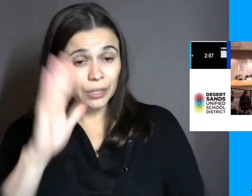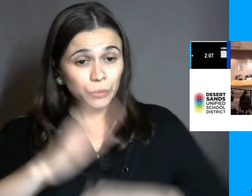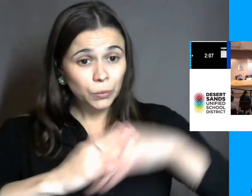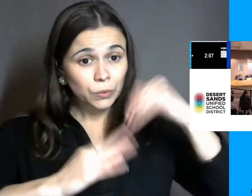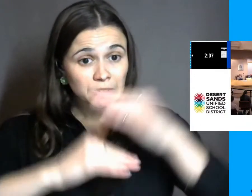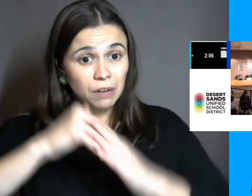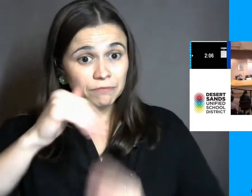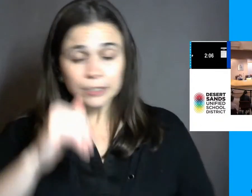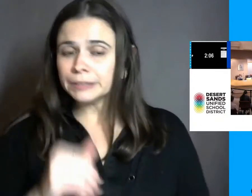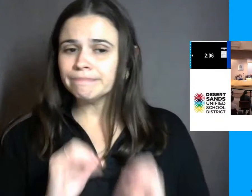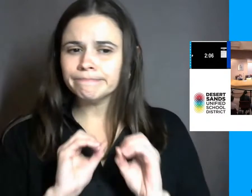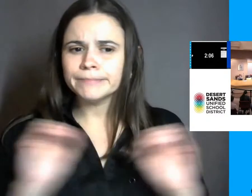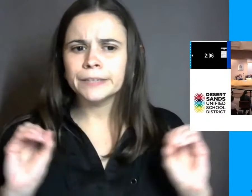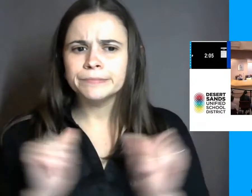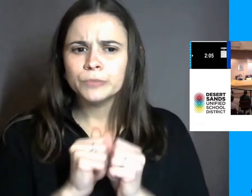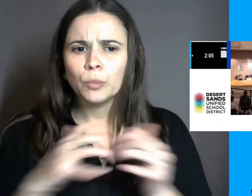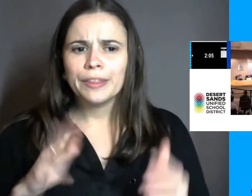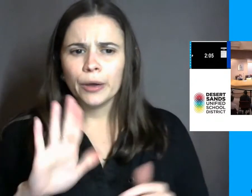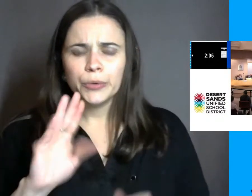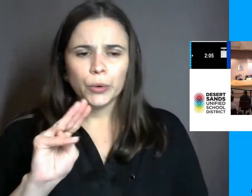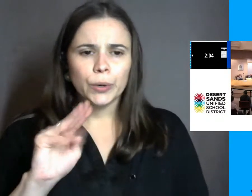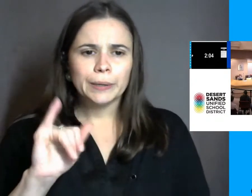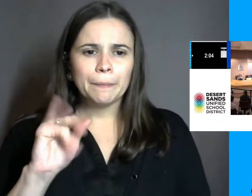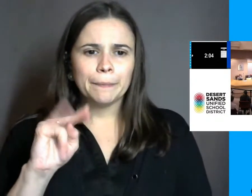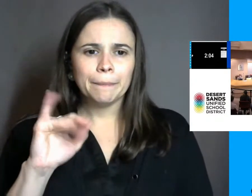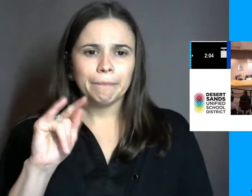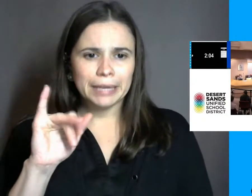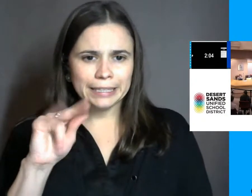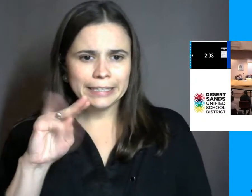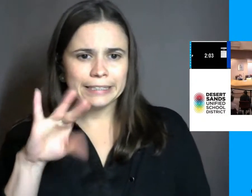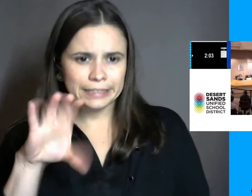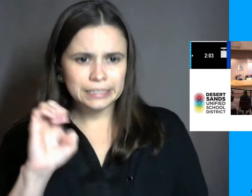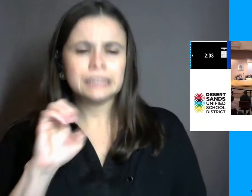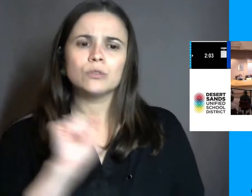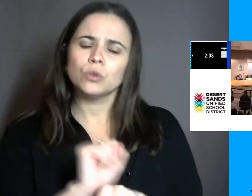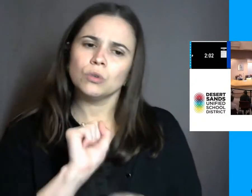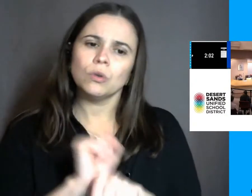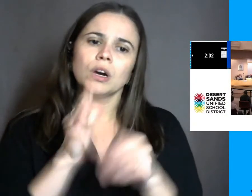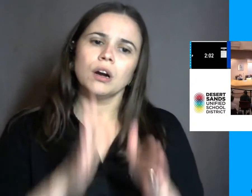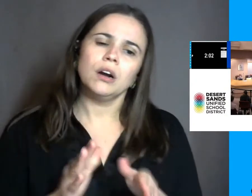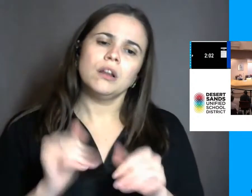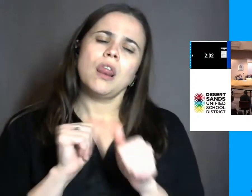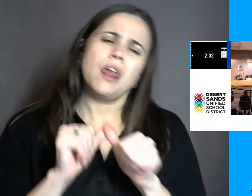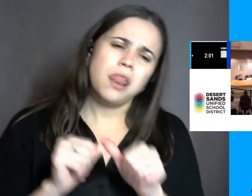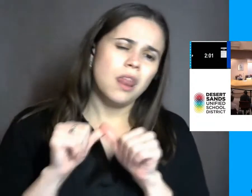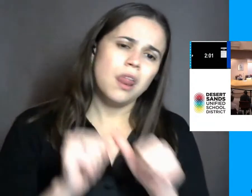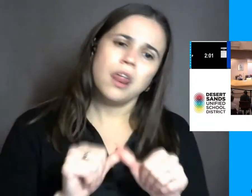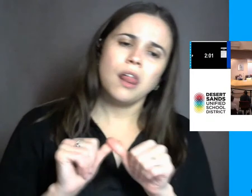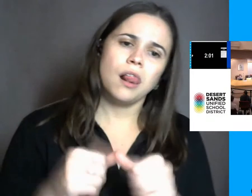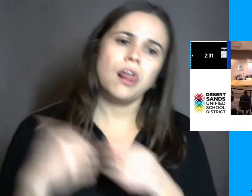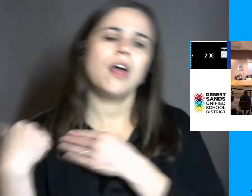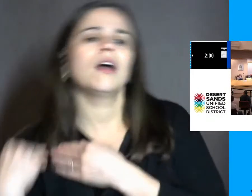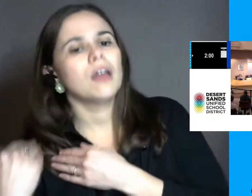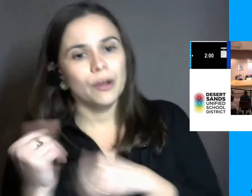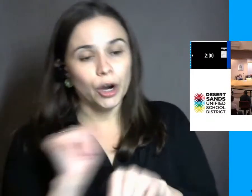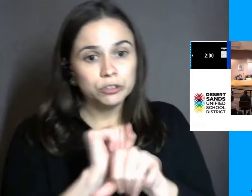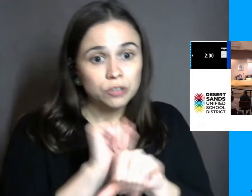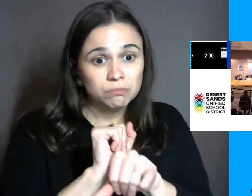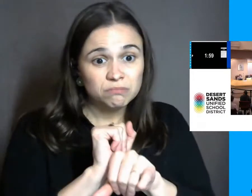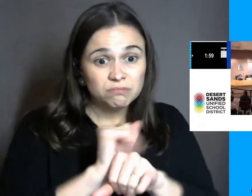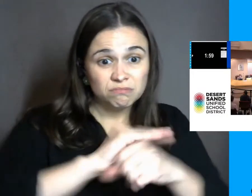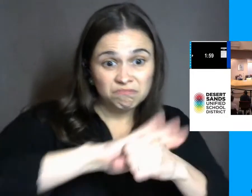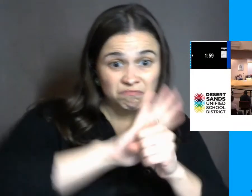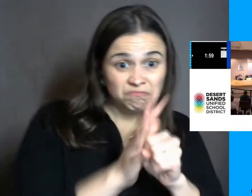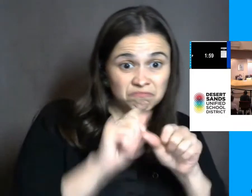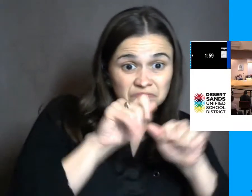not for your maintenance workers continually doing their job. Even during the pandemic and shutdown, we have not skipped